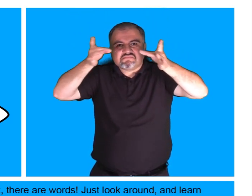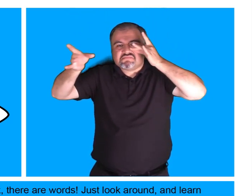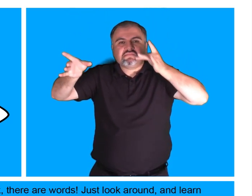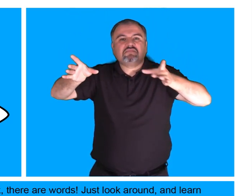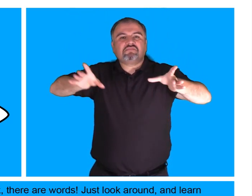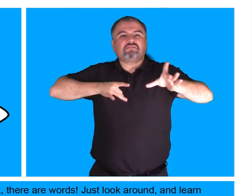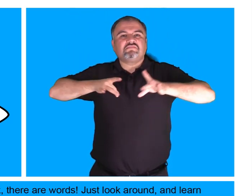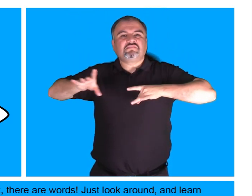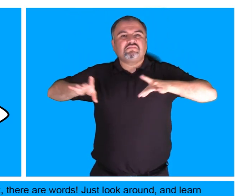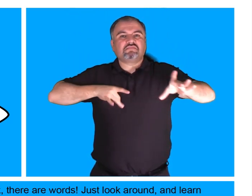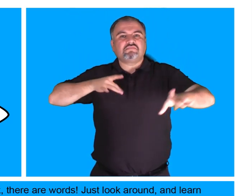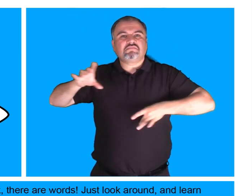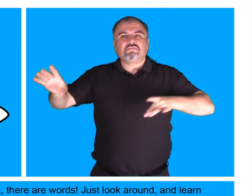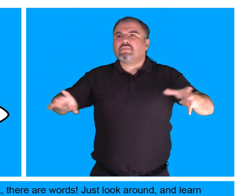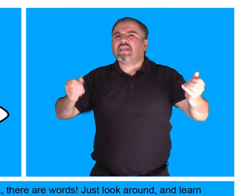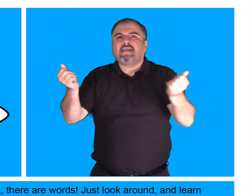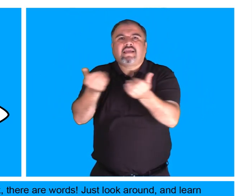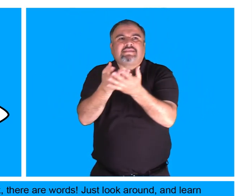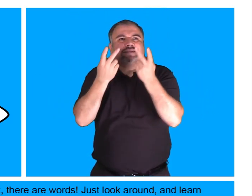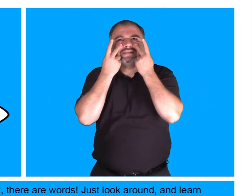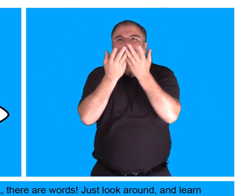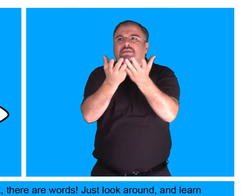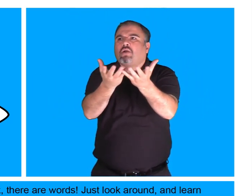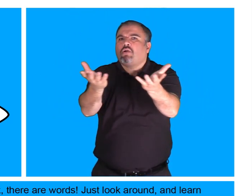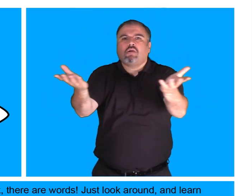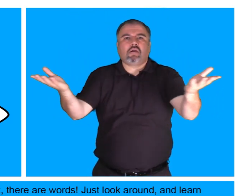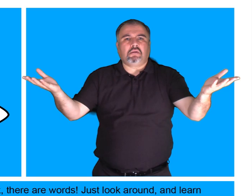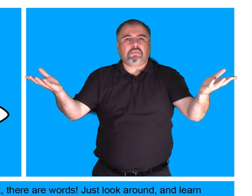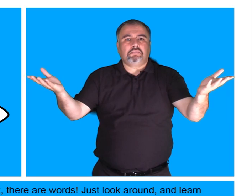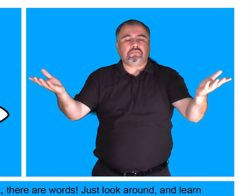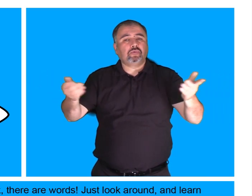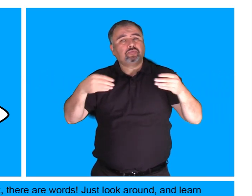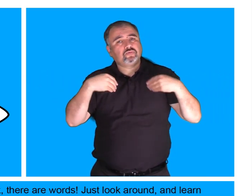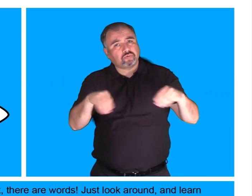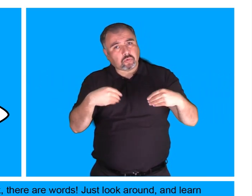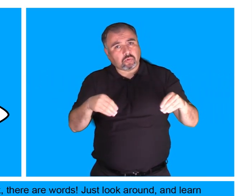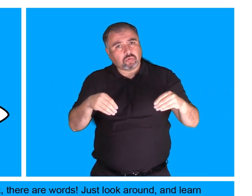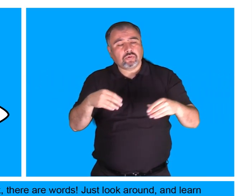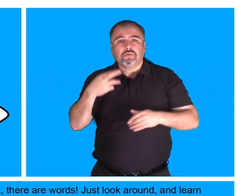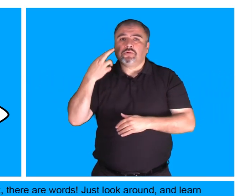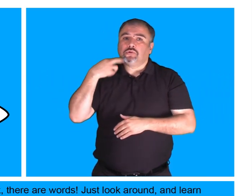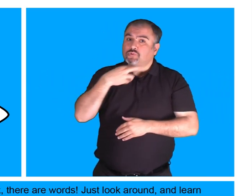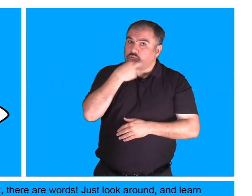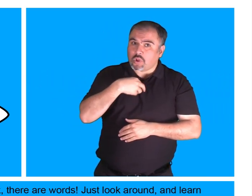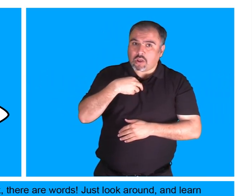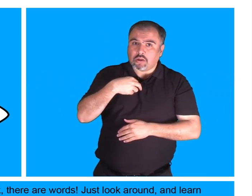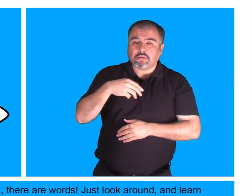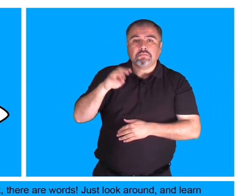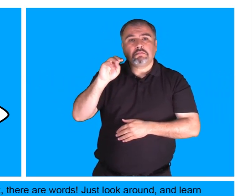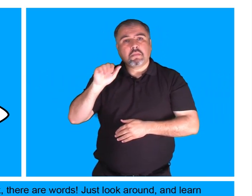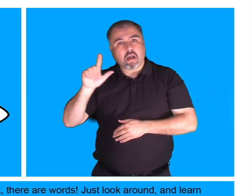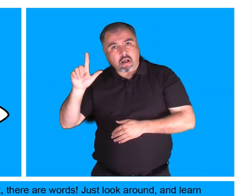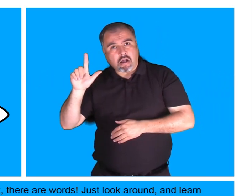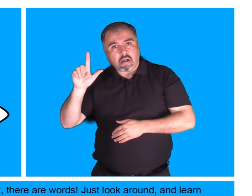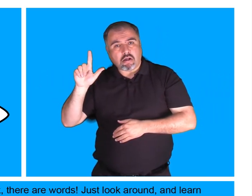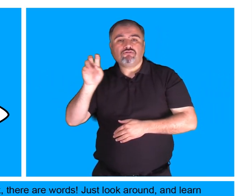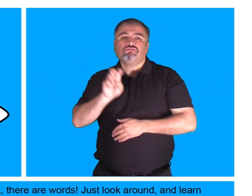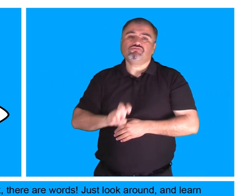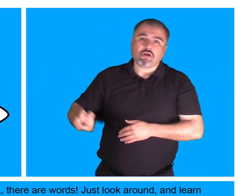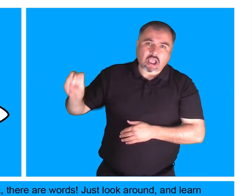words in stores, on planes, while driving, on your bike, when you go swimming. Words are